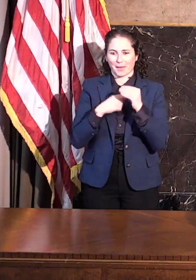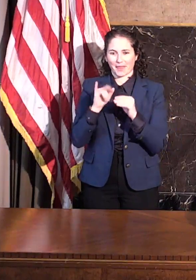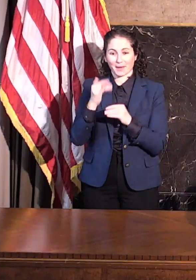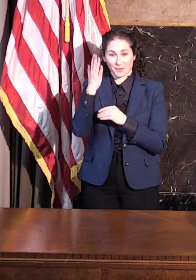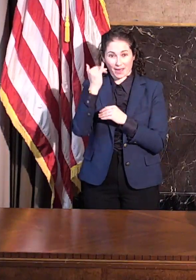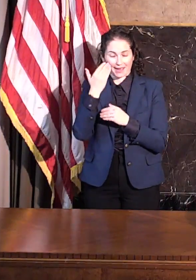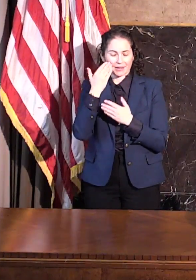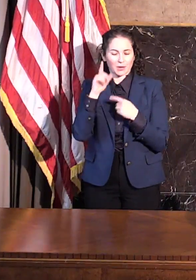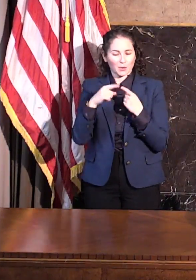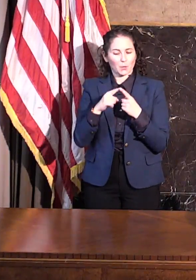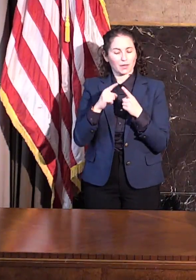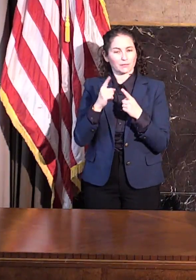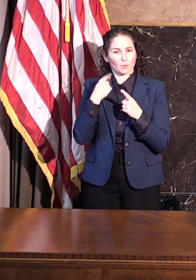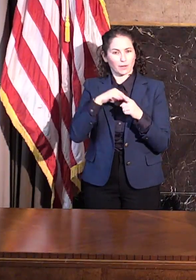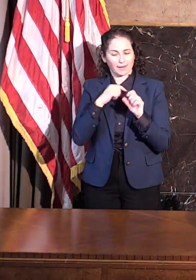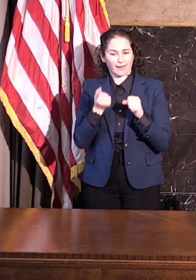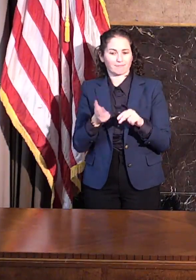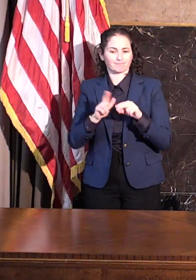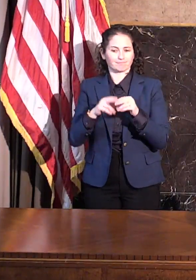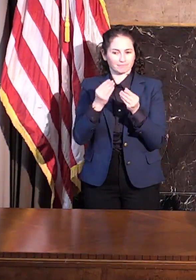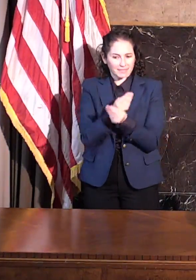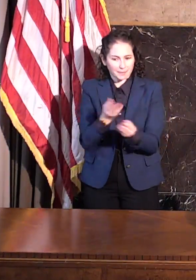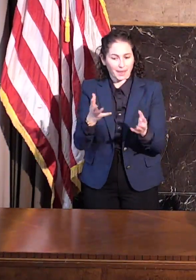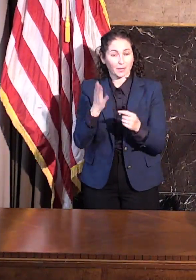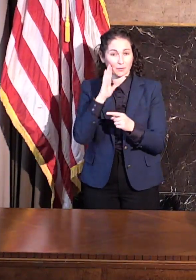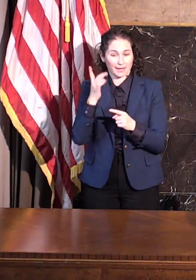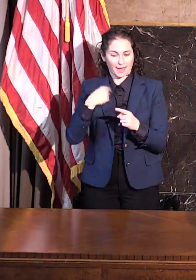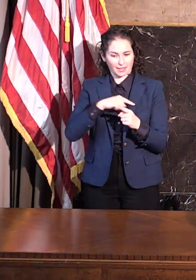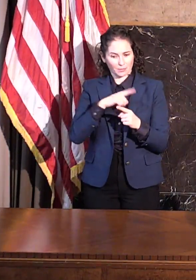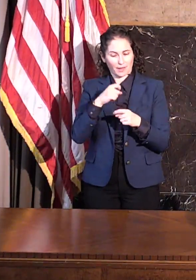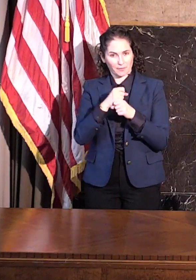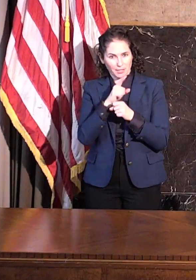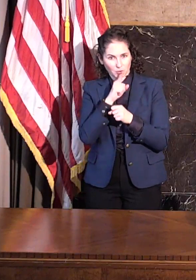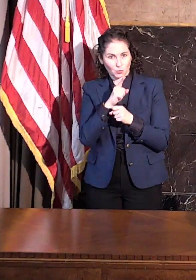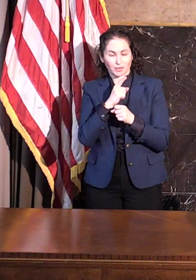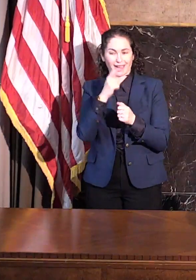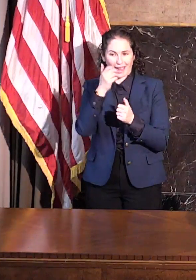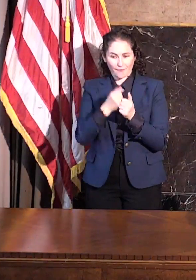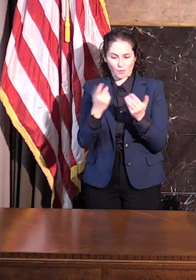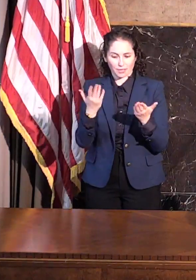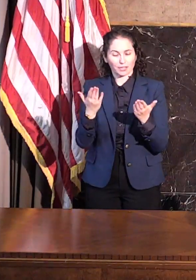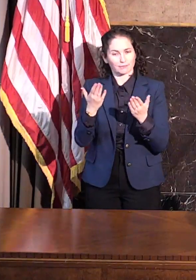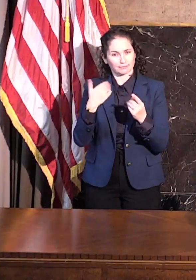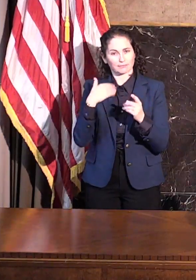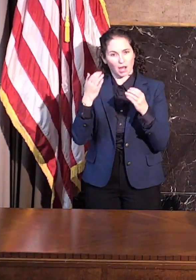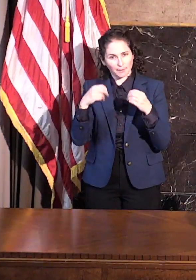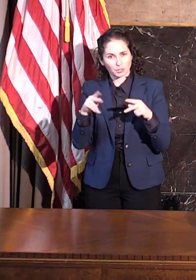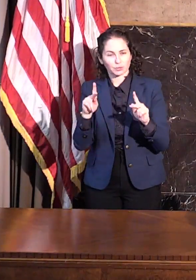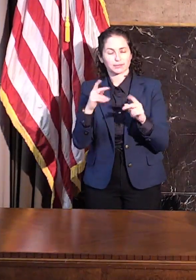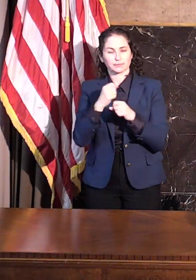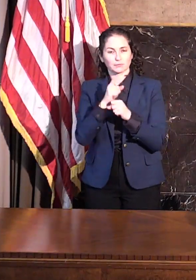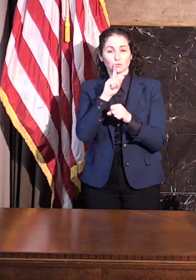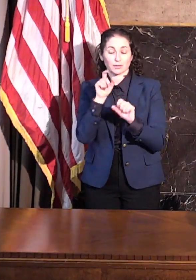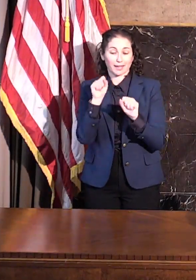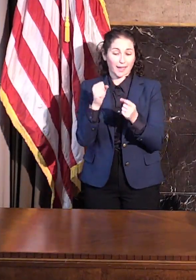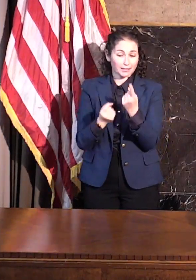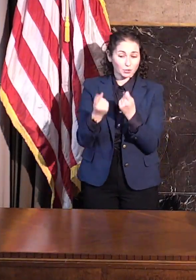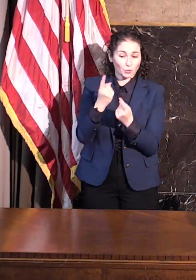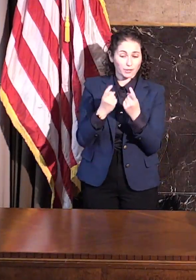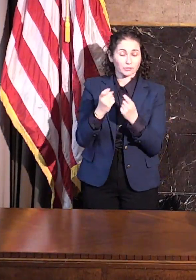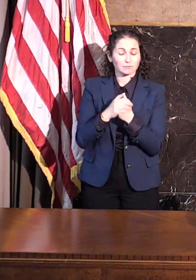the closest to us being Texas, Florida, Tennessee, Georgia, North and South Carolina. We have not identified a case